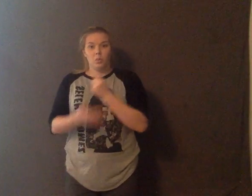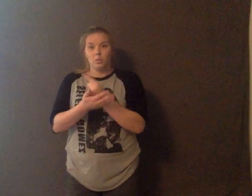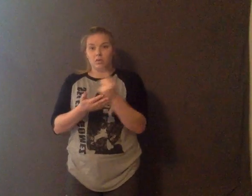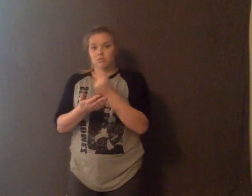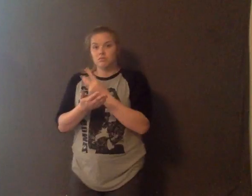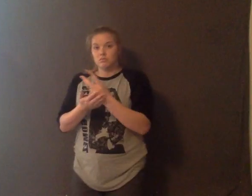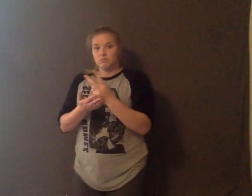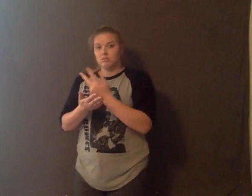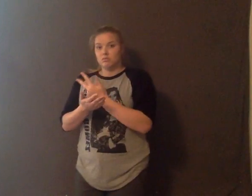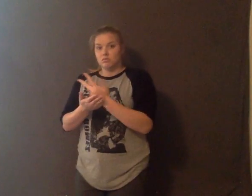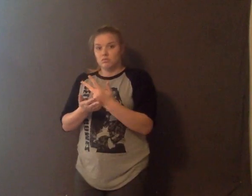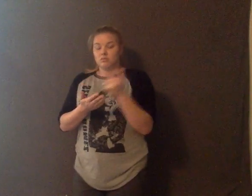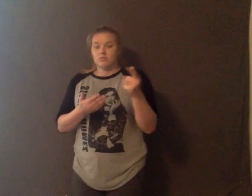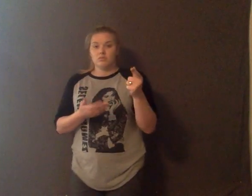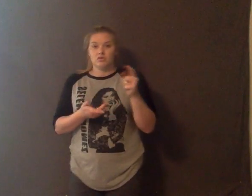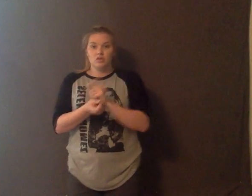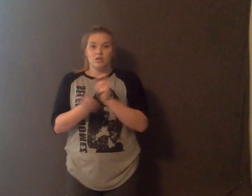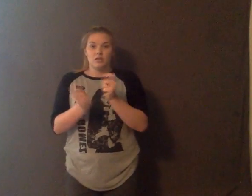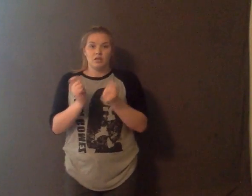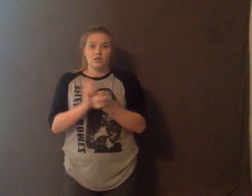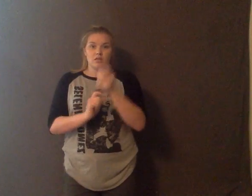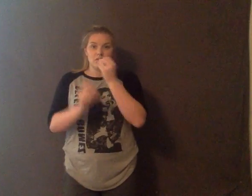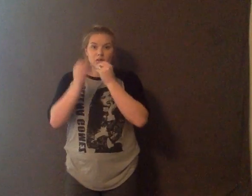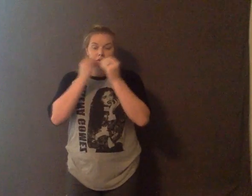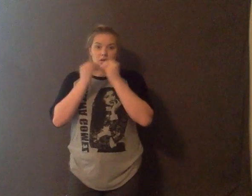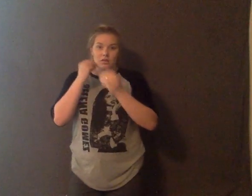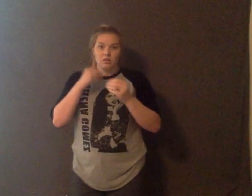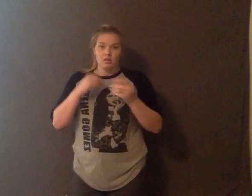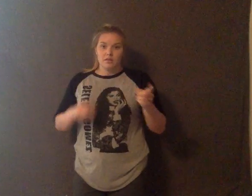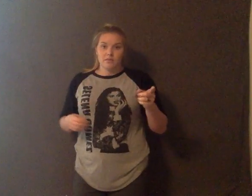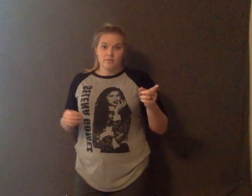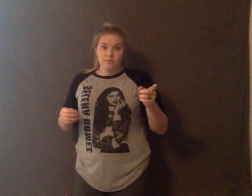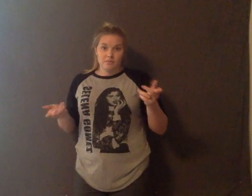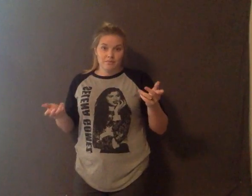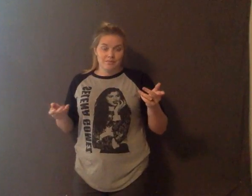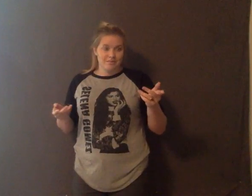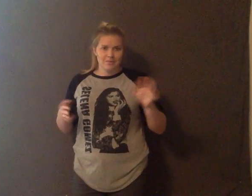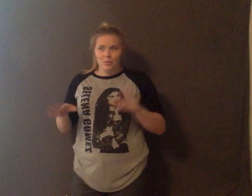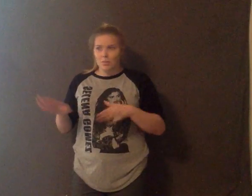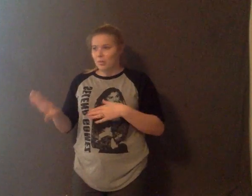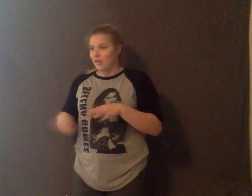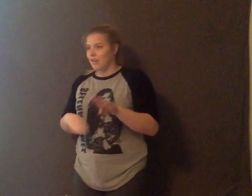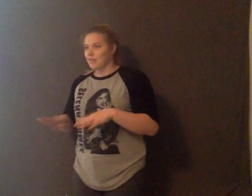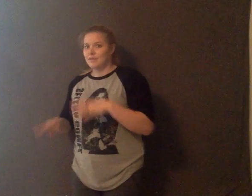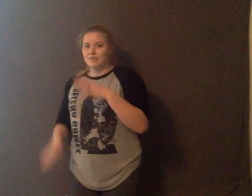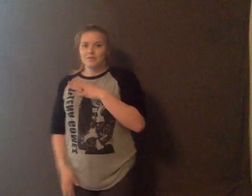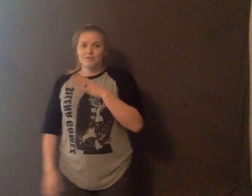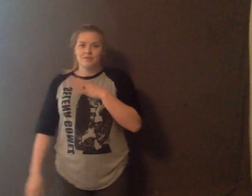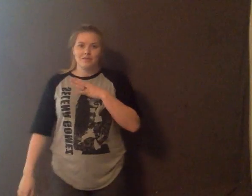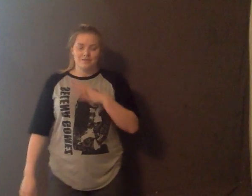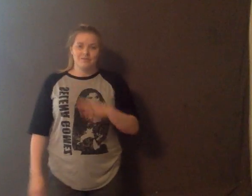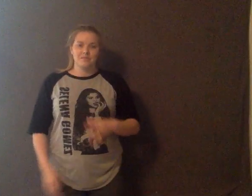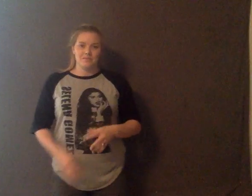and changing her diet. So it's so amazing. See, like this a few weeks later. I know. From going